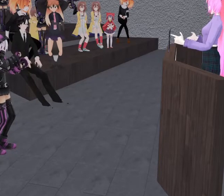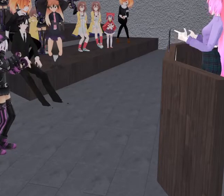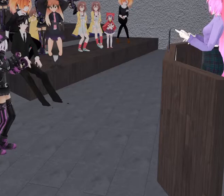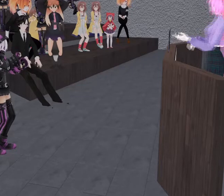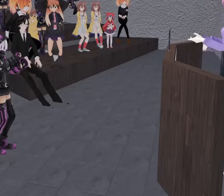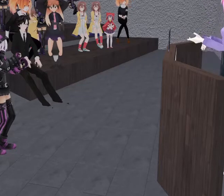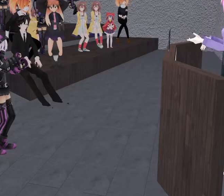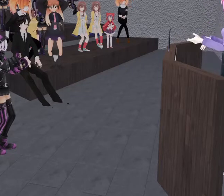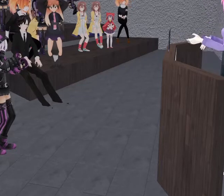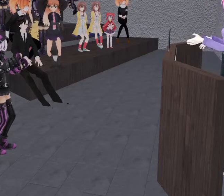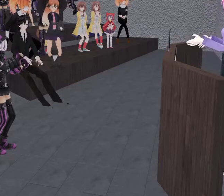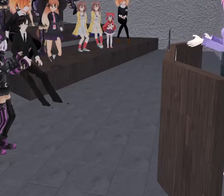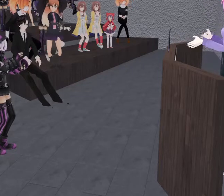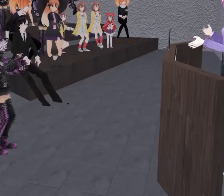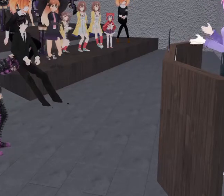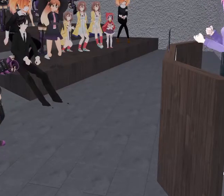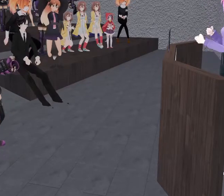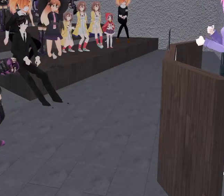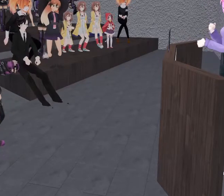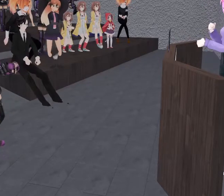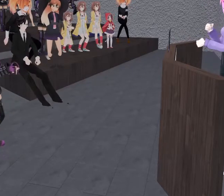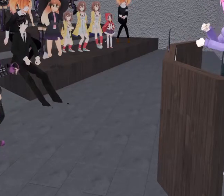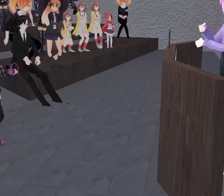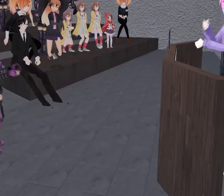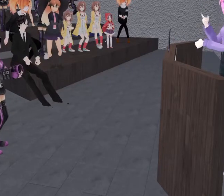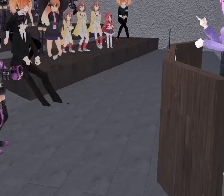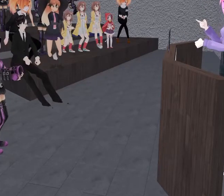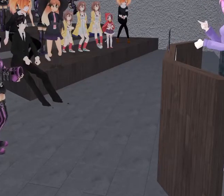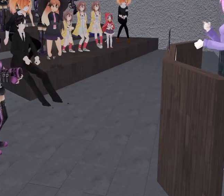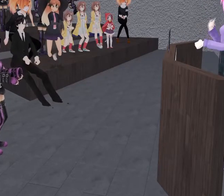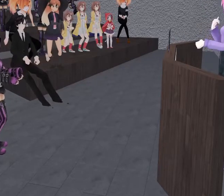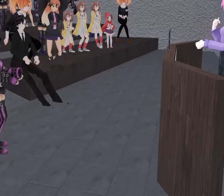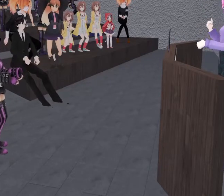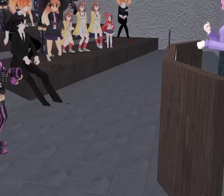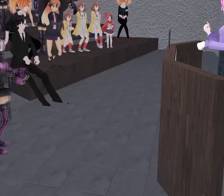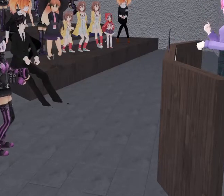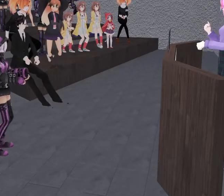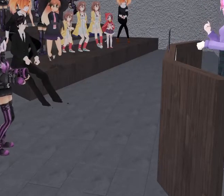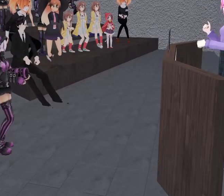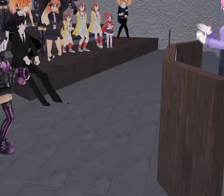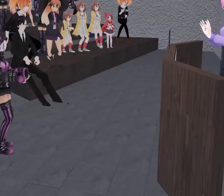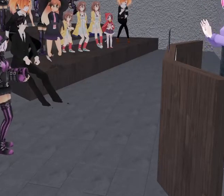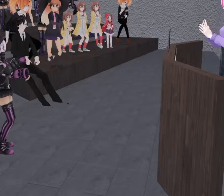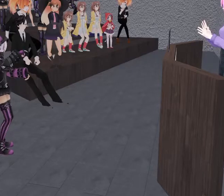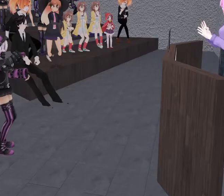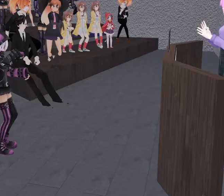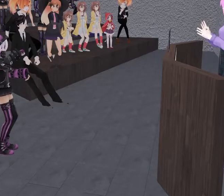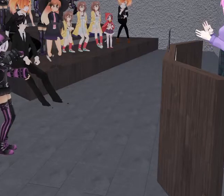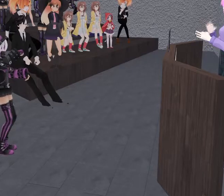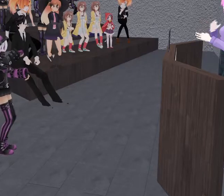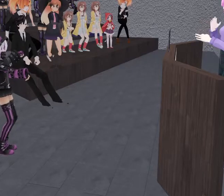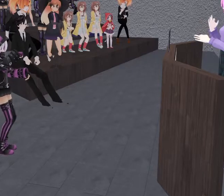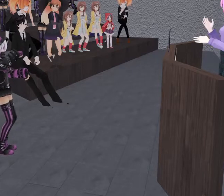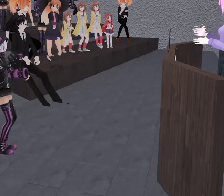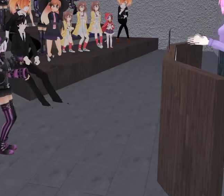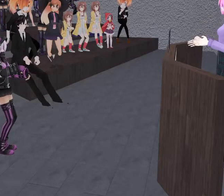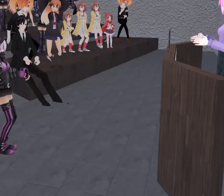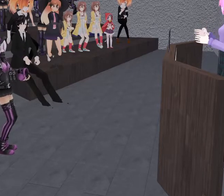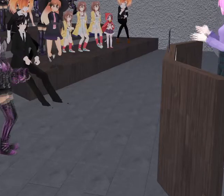Oh, okay. So you mean like, what if I wanted to? So that like the example I used of like calling my mom and there's an interpreter, and like, what if I want to tell my mom like, Mom,